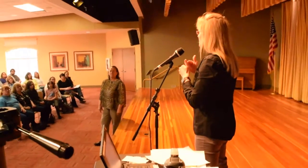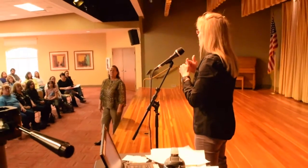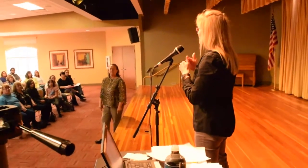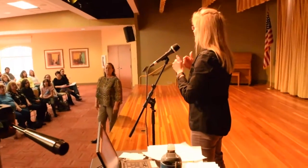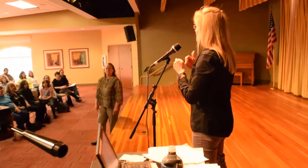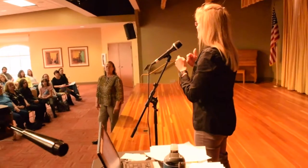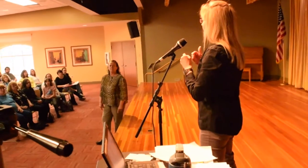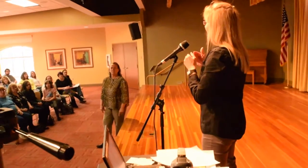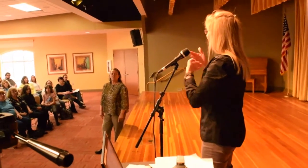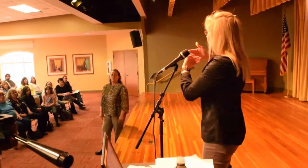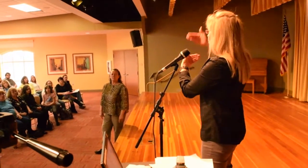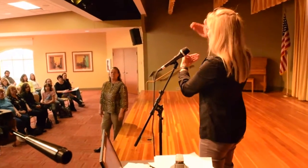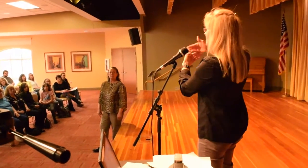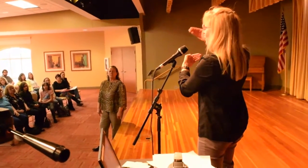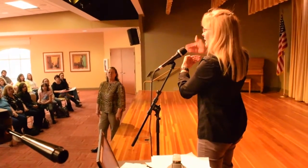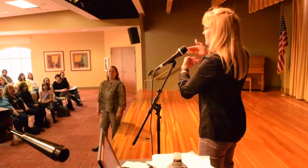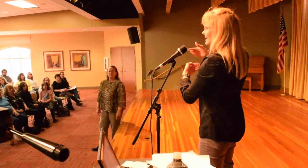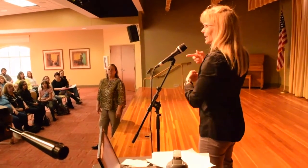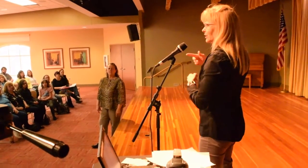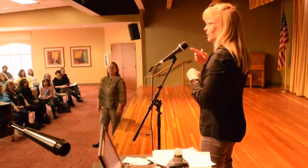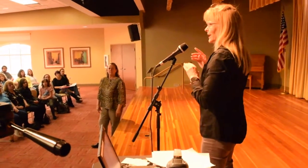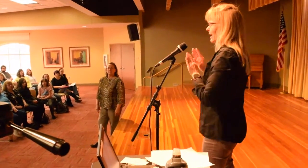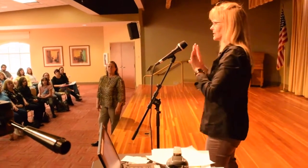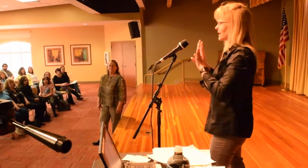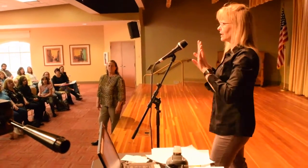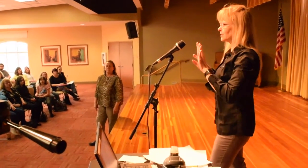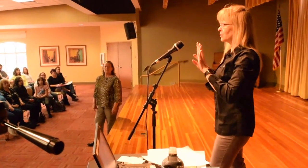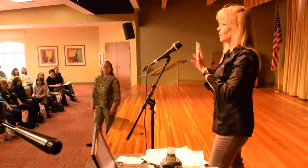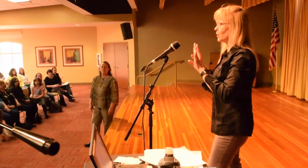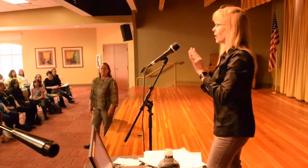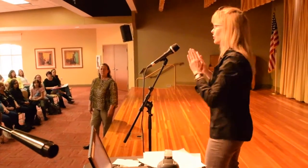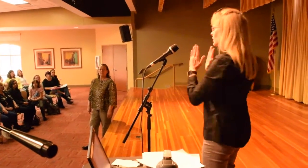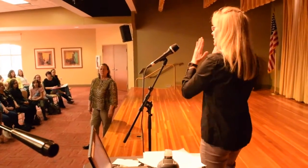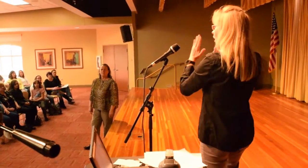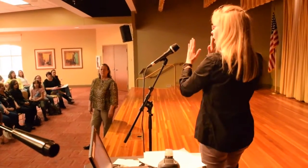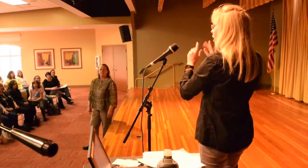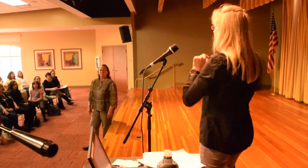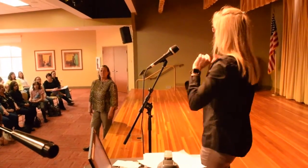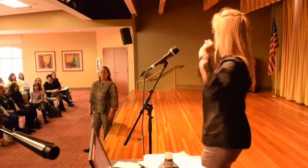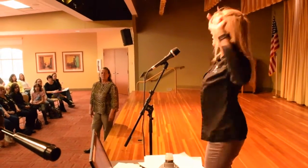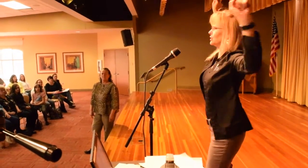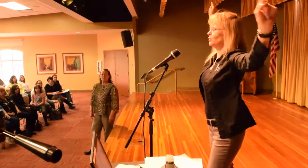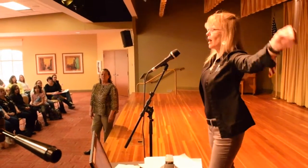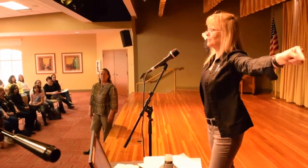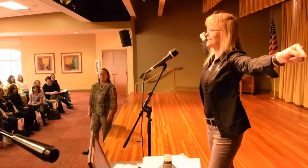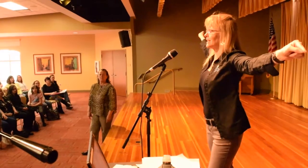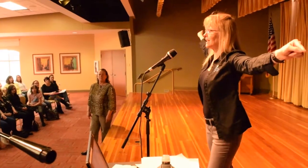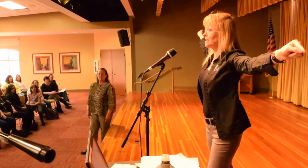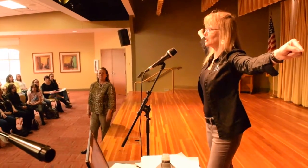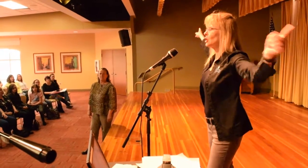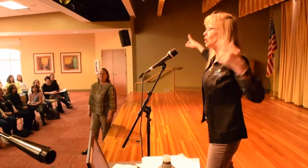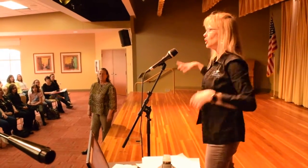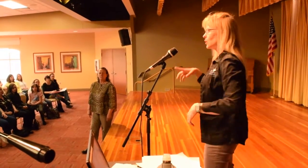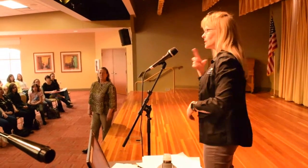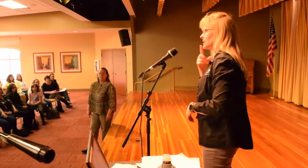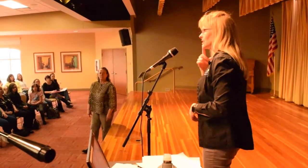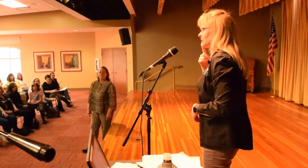there is a window even, like you're on the outside of the door, or you're in the hallway and you're at two opposite ends, you can still